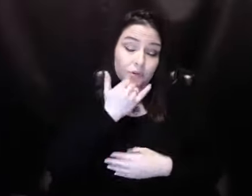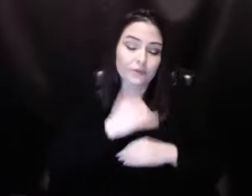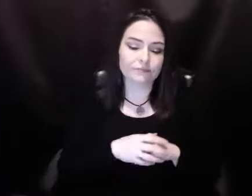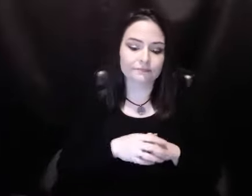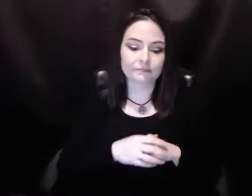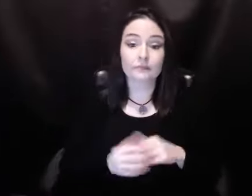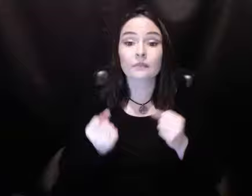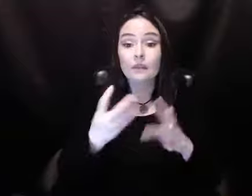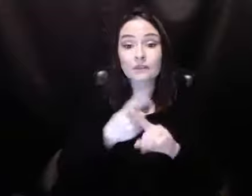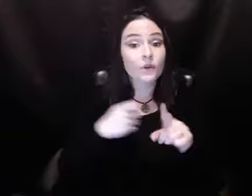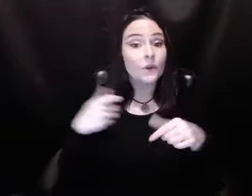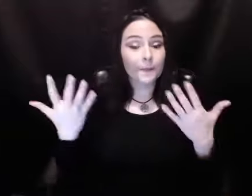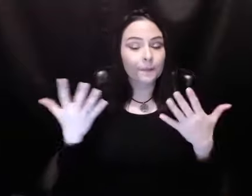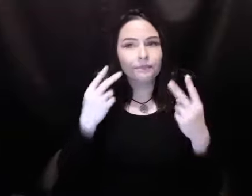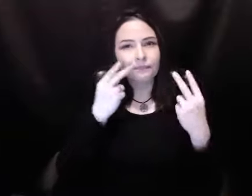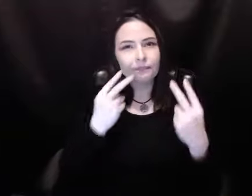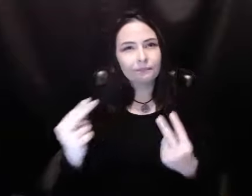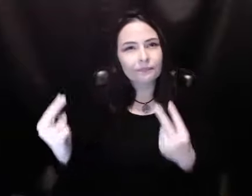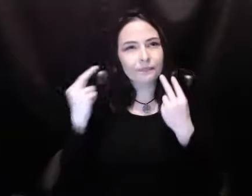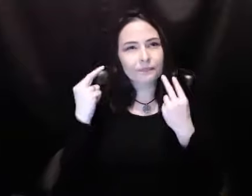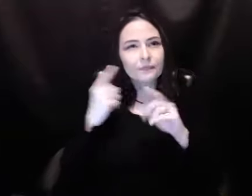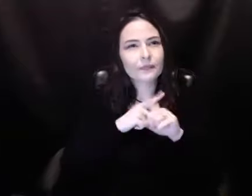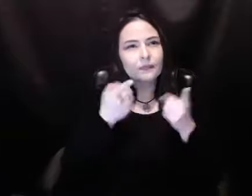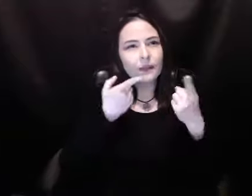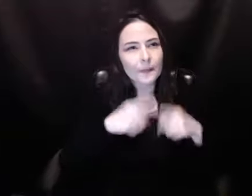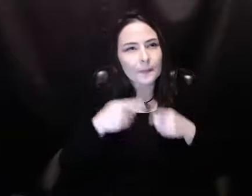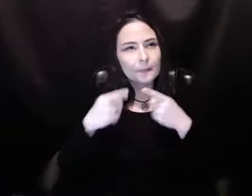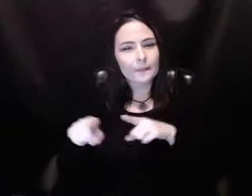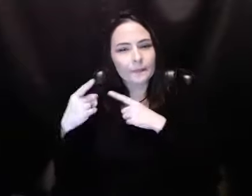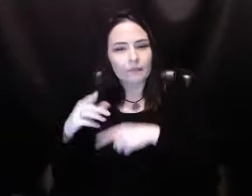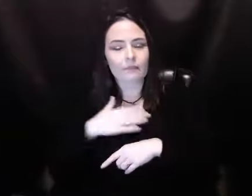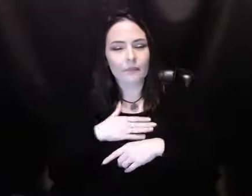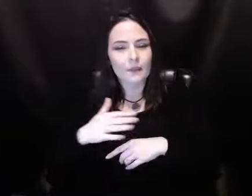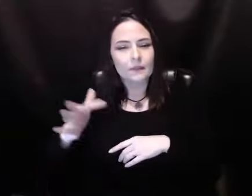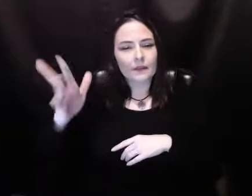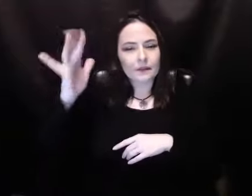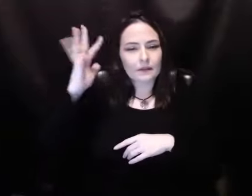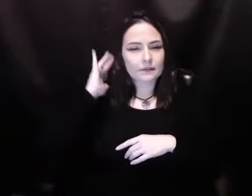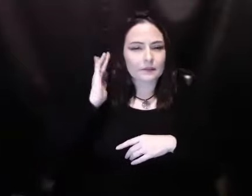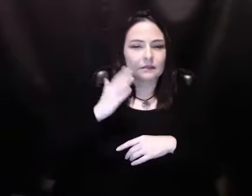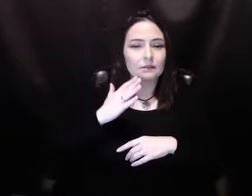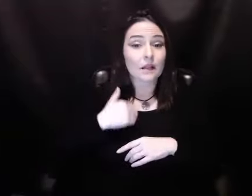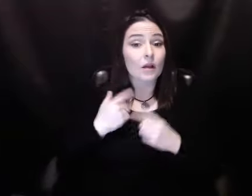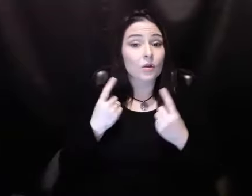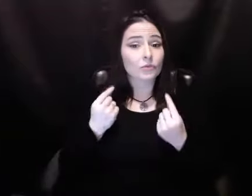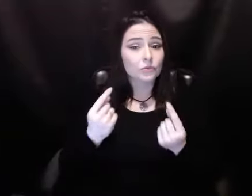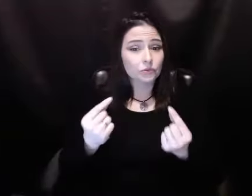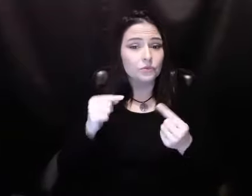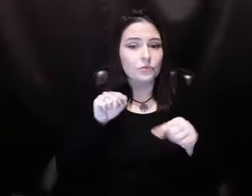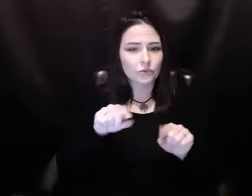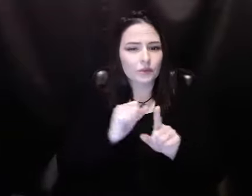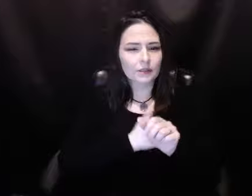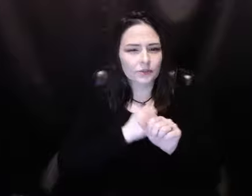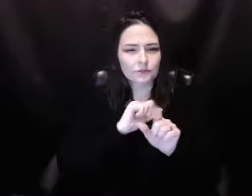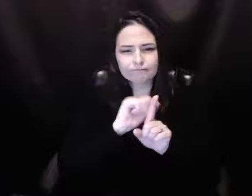that it was okay not to be perfect. And once I let go of that unrealistic expectation of myself, I was